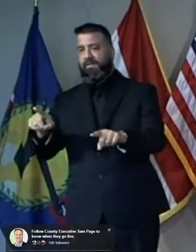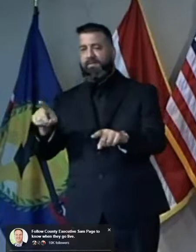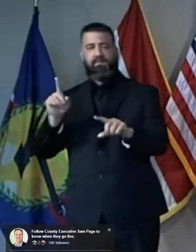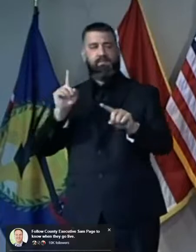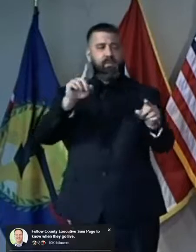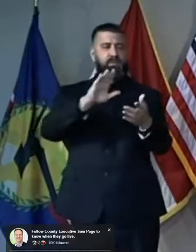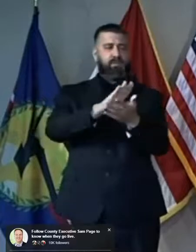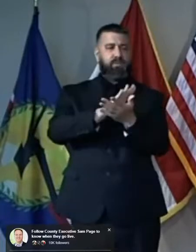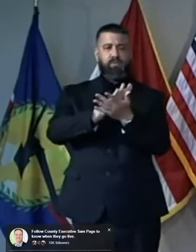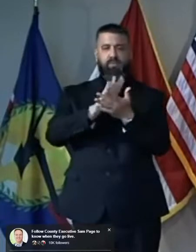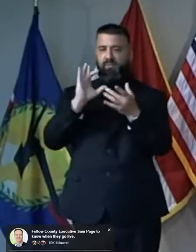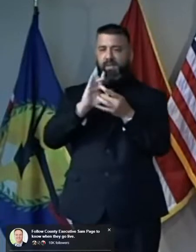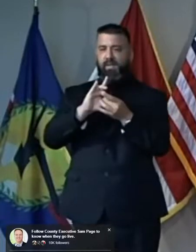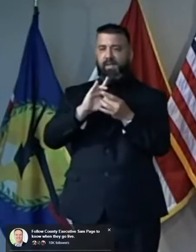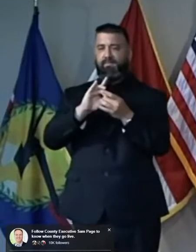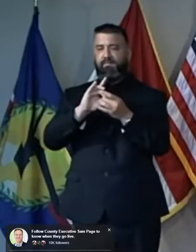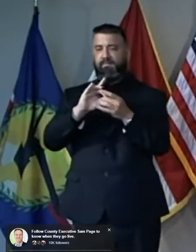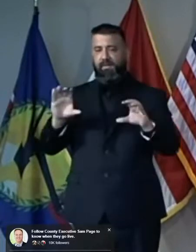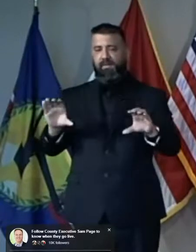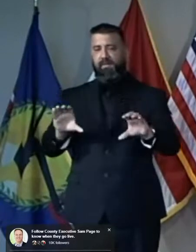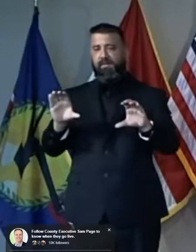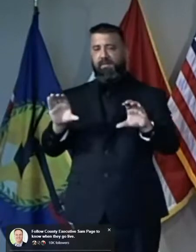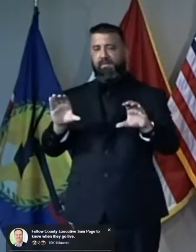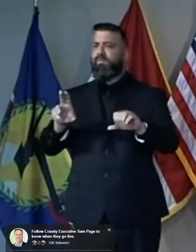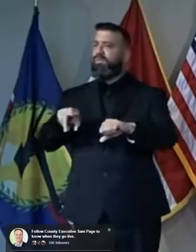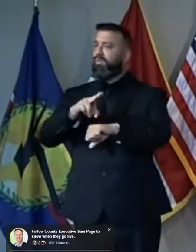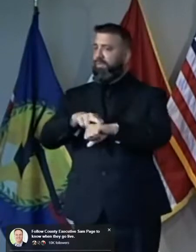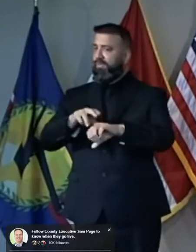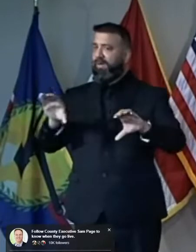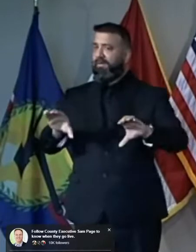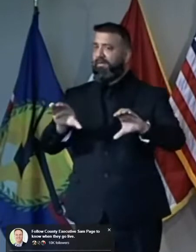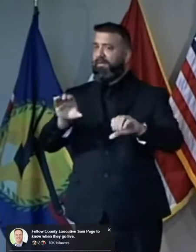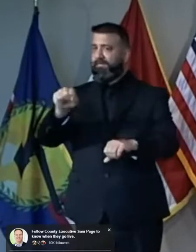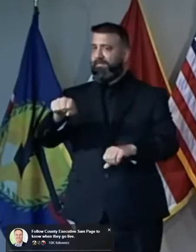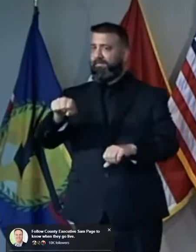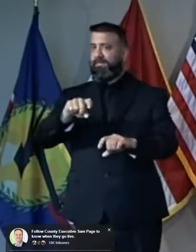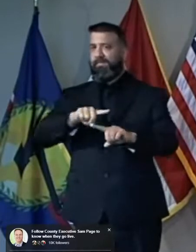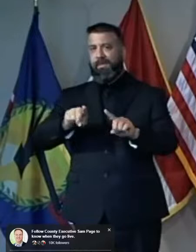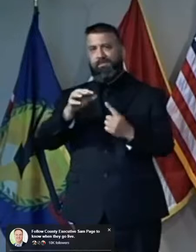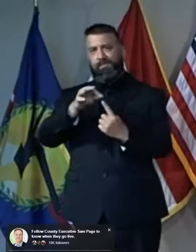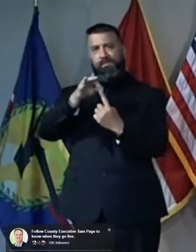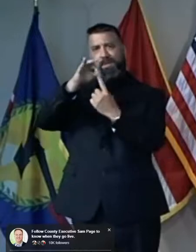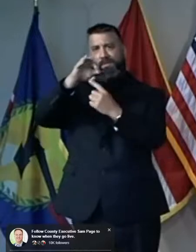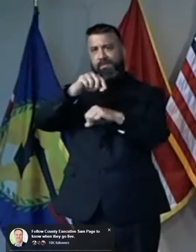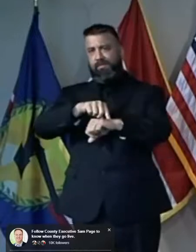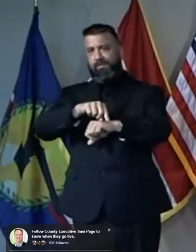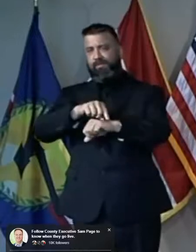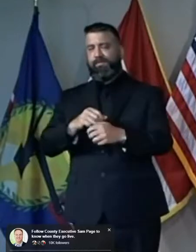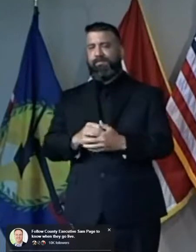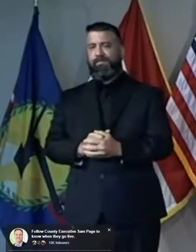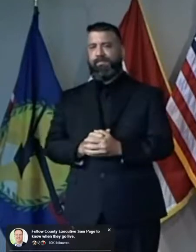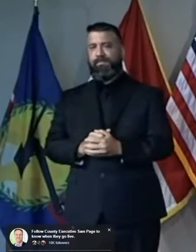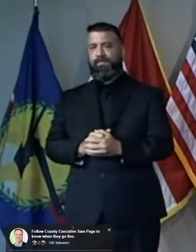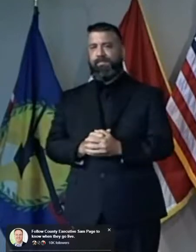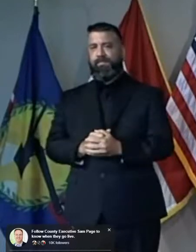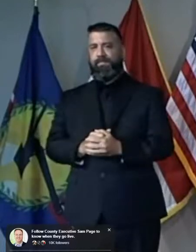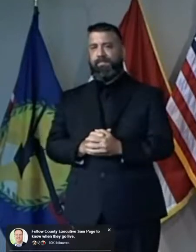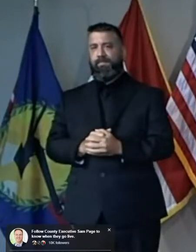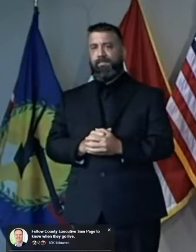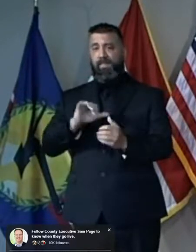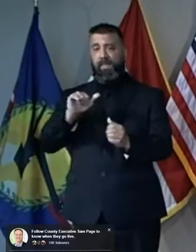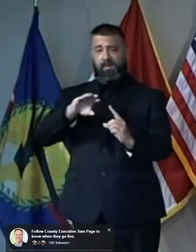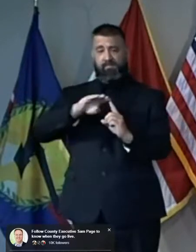school-related activities, normal activities, but during an extraordinary time. And this jump is